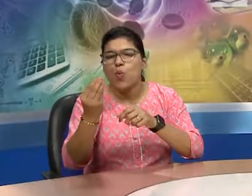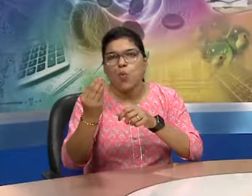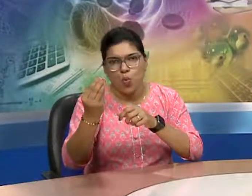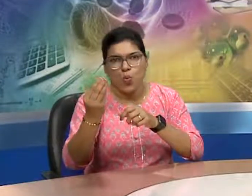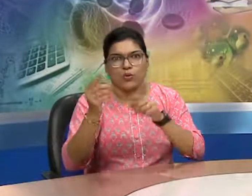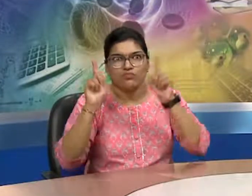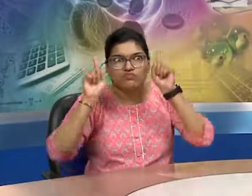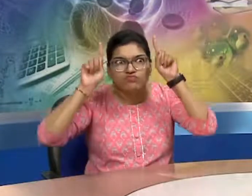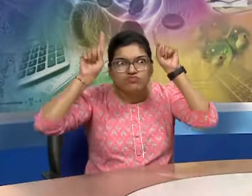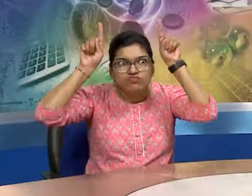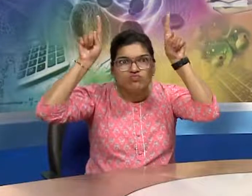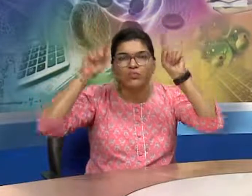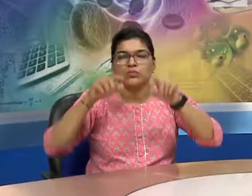center.